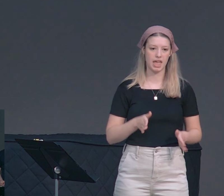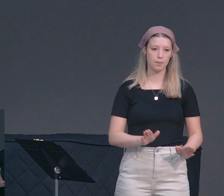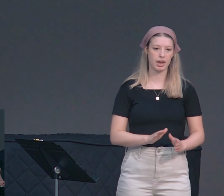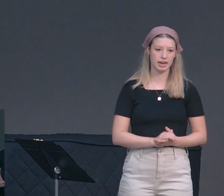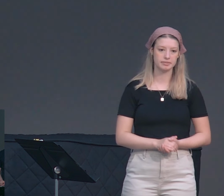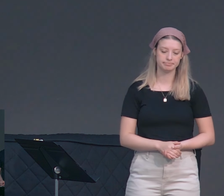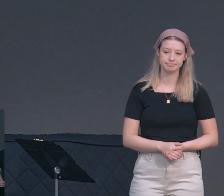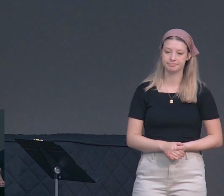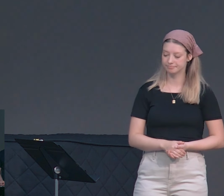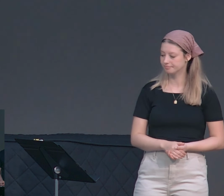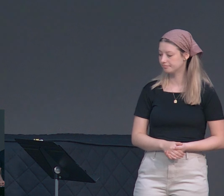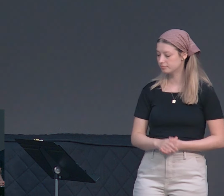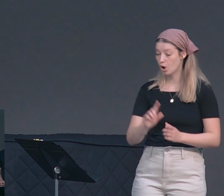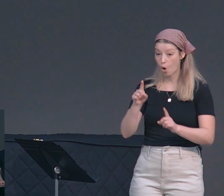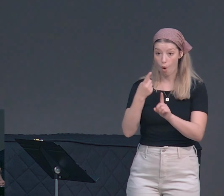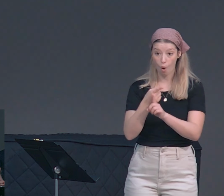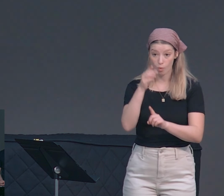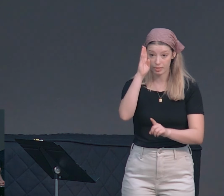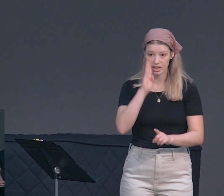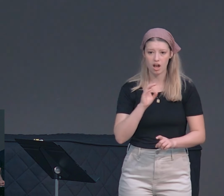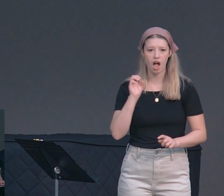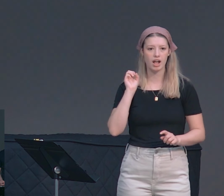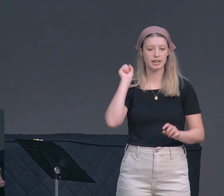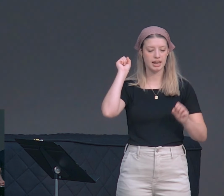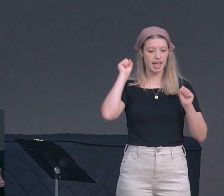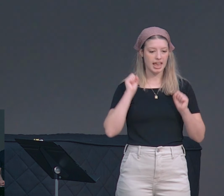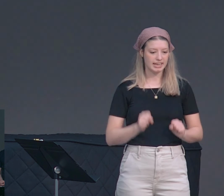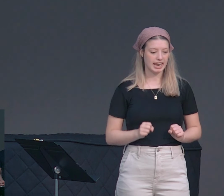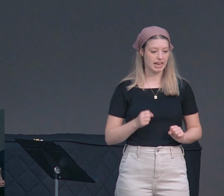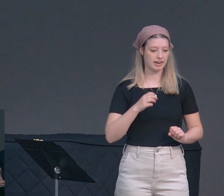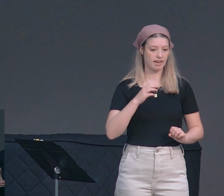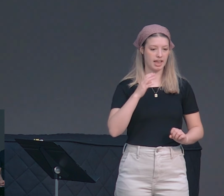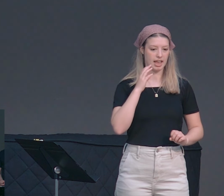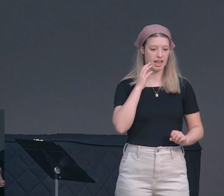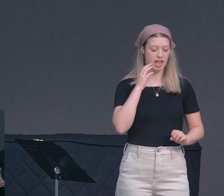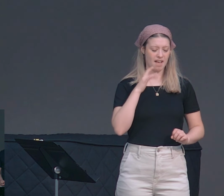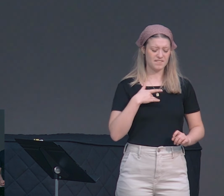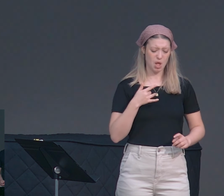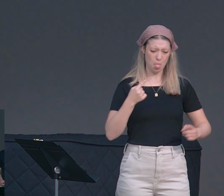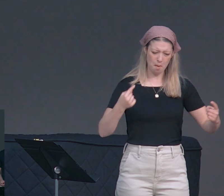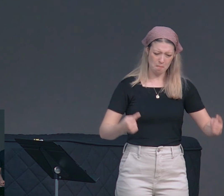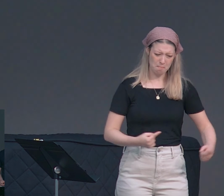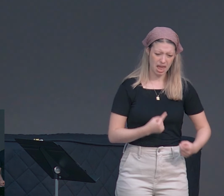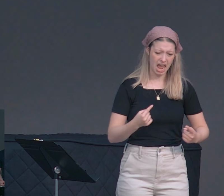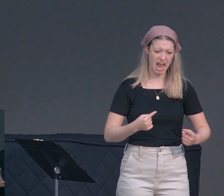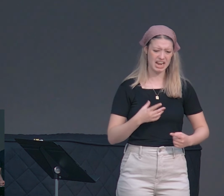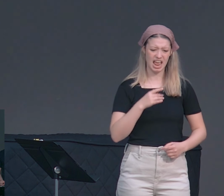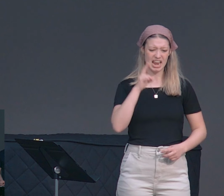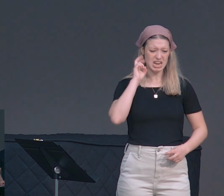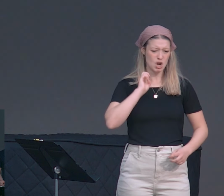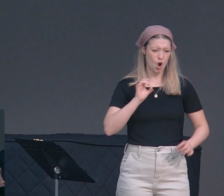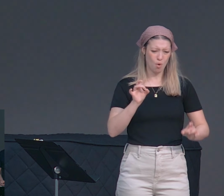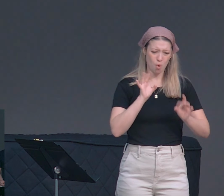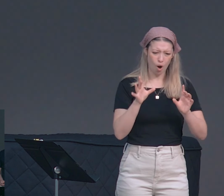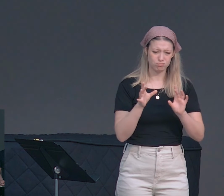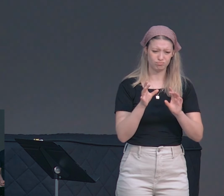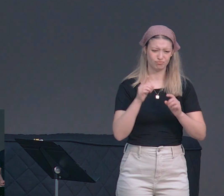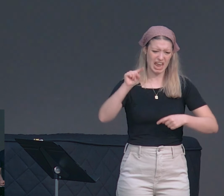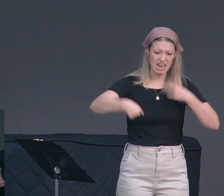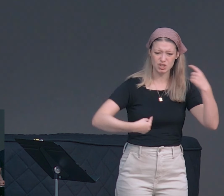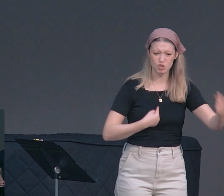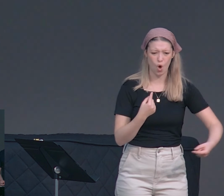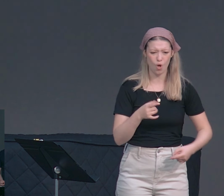Only God could go beyond the pain ravaging his body, above the insults cutting and wounding with